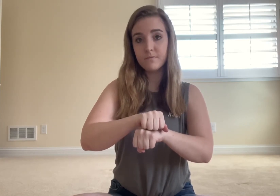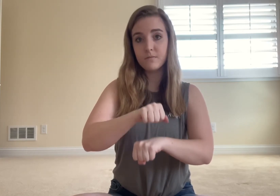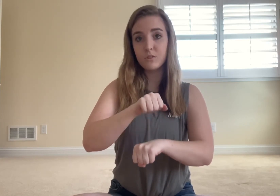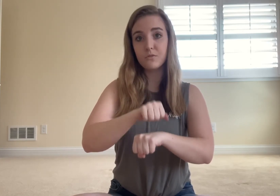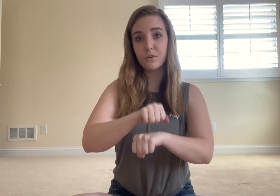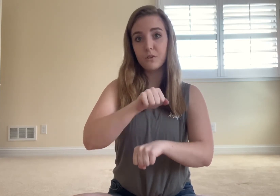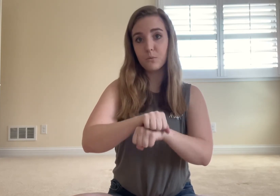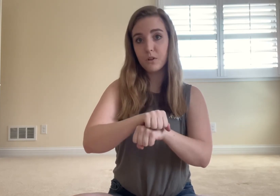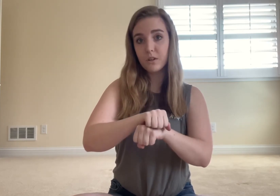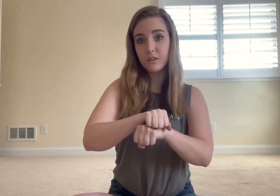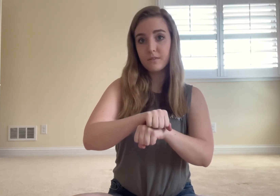So if you're going to work.